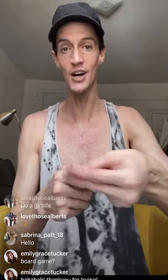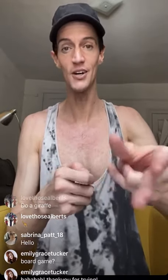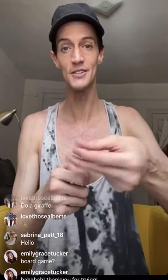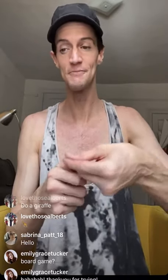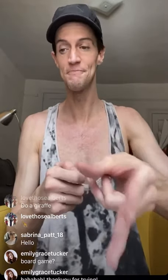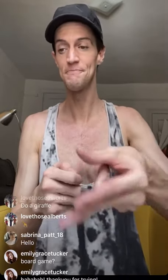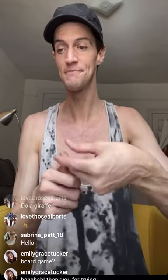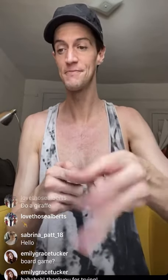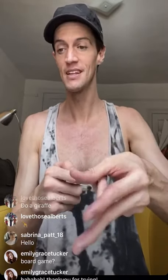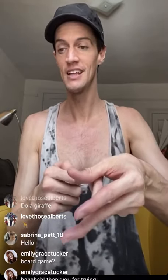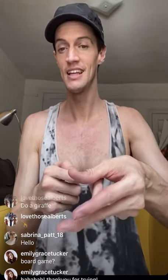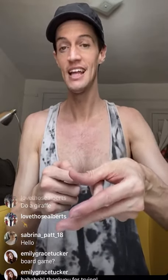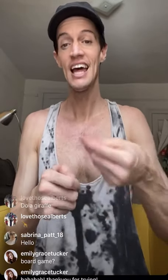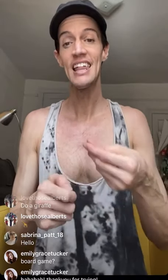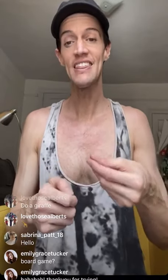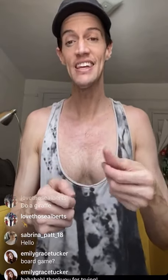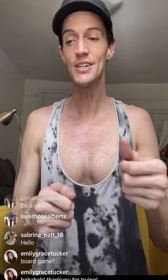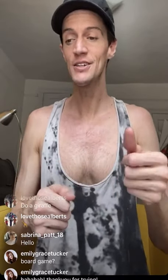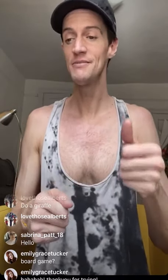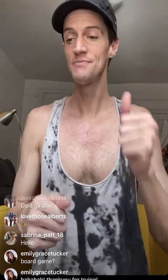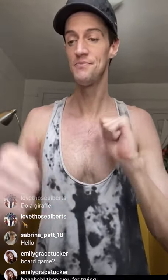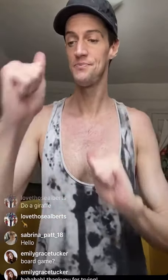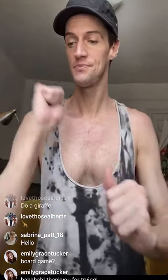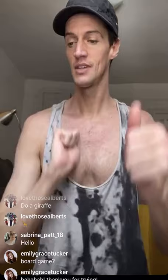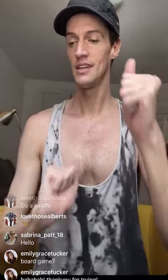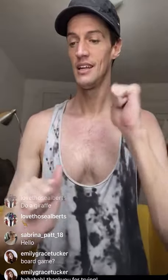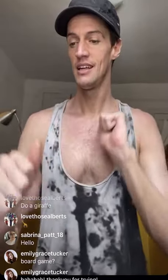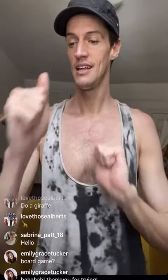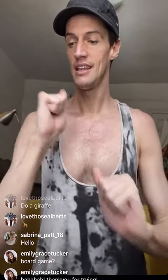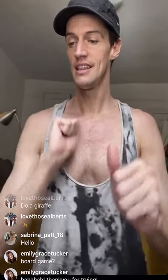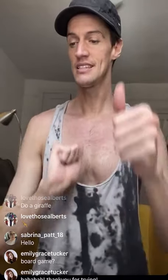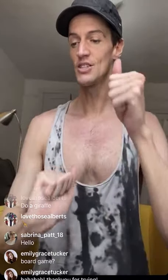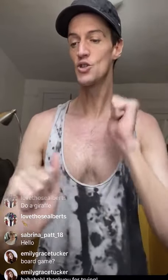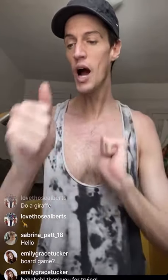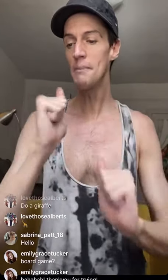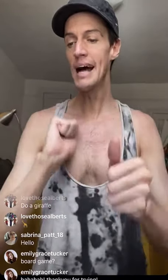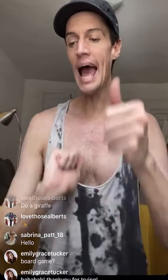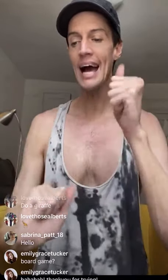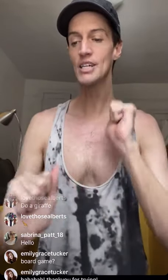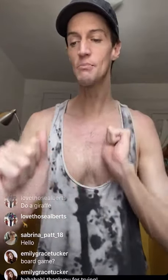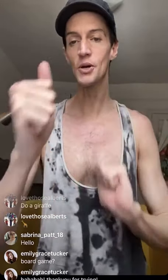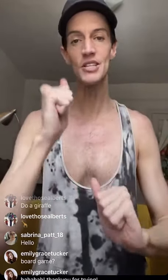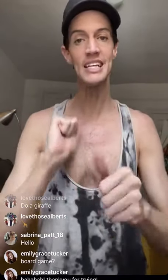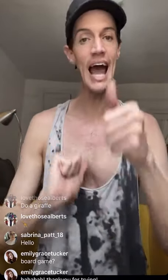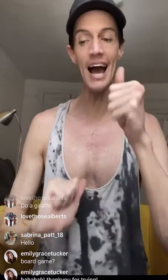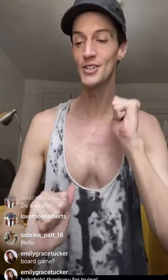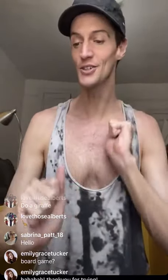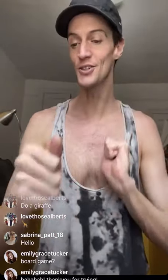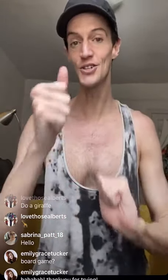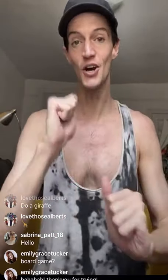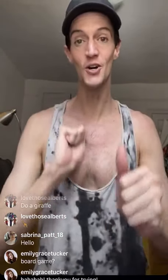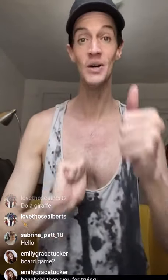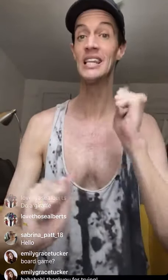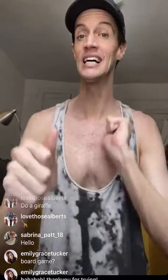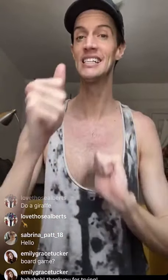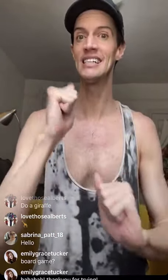cards. Theater. This is drama, act, person, actor, show. This is